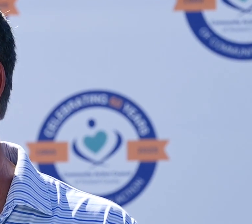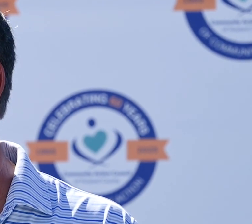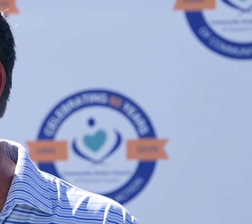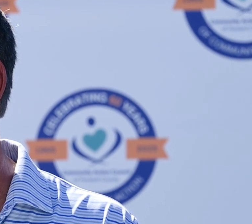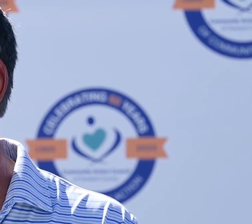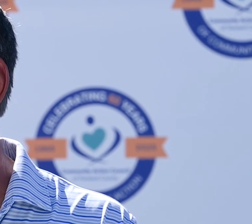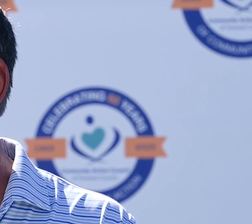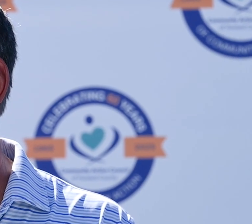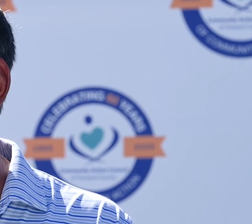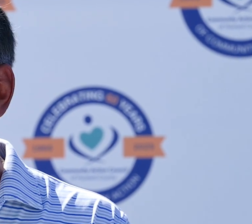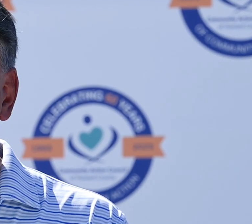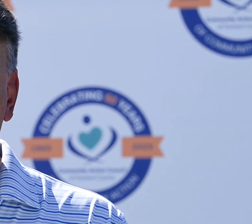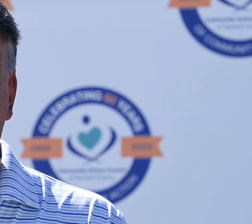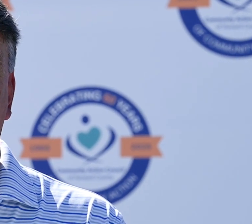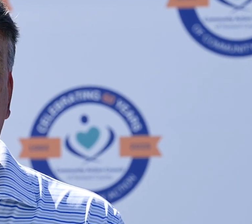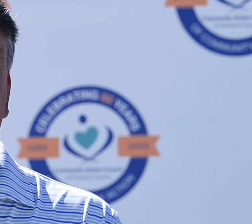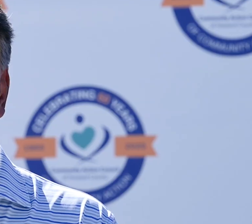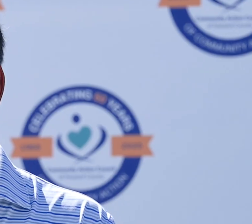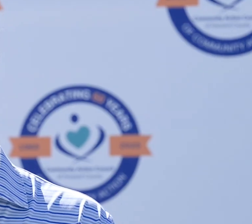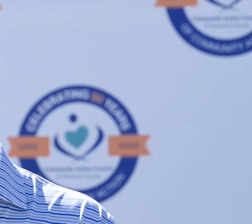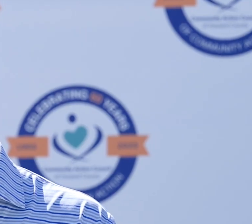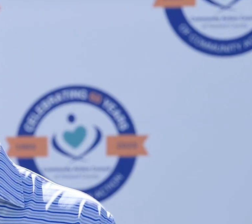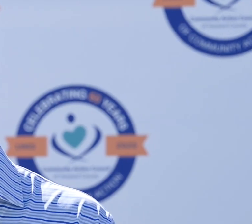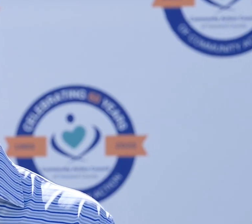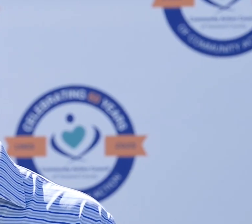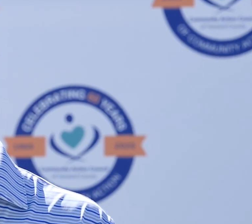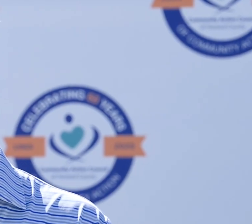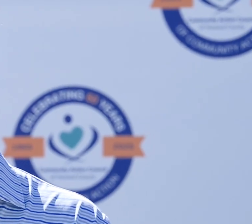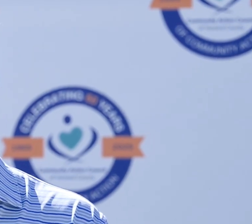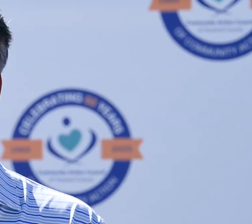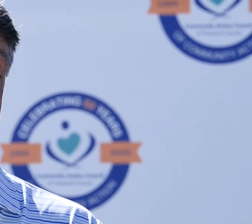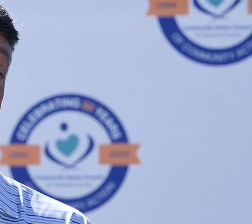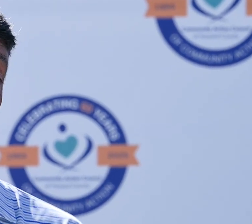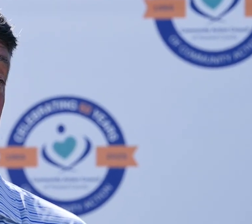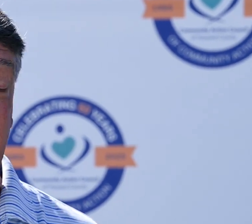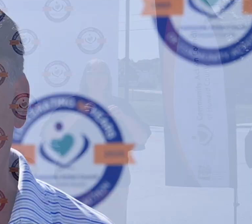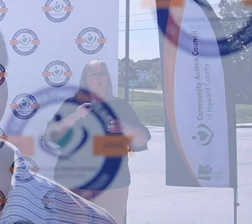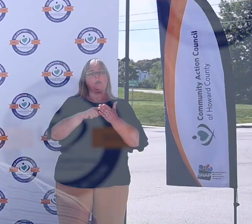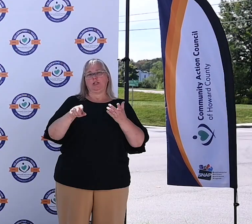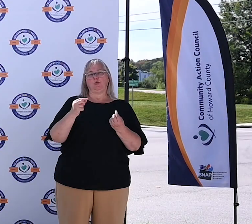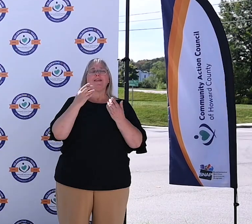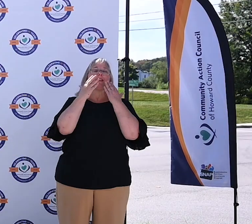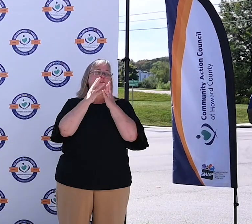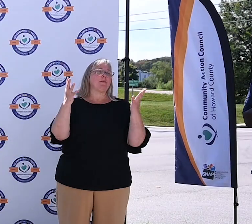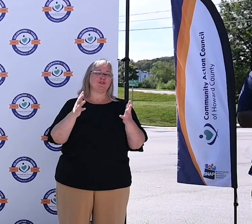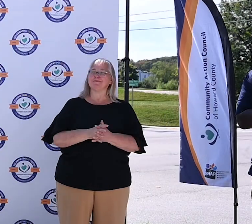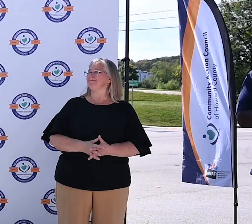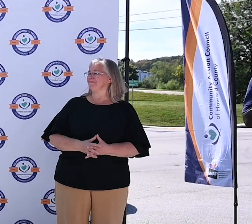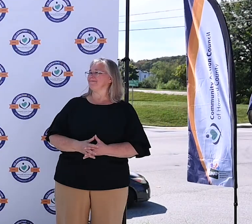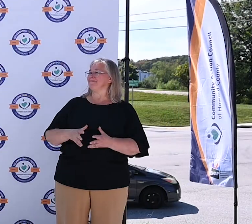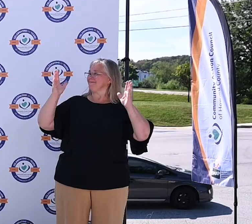is Howard County, and we should all be proud, and we should all keep digging in and doing what we need to do. Thank you all very much.